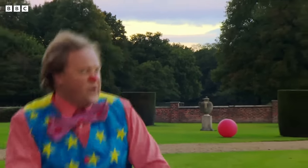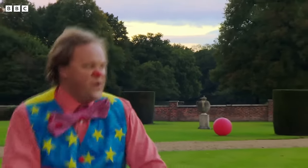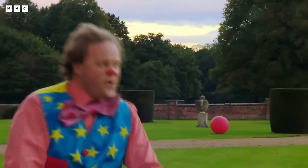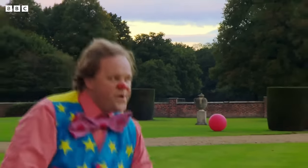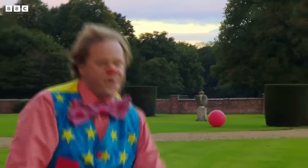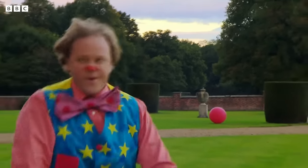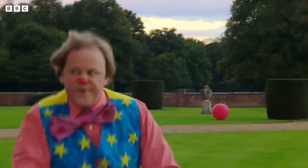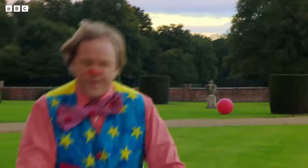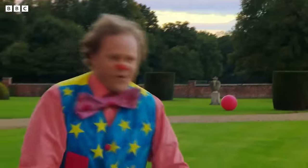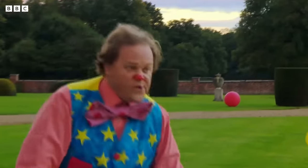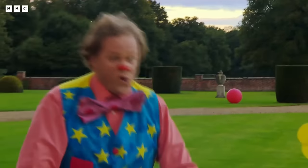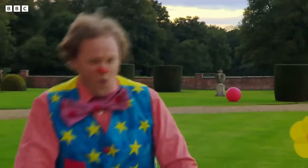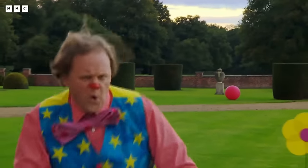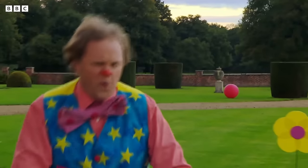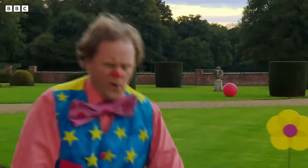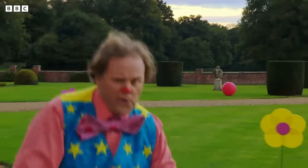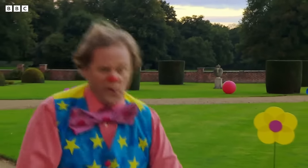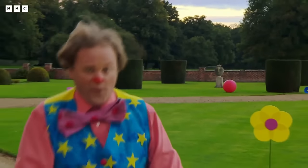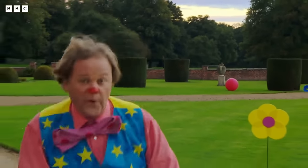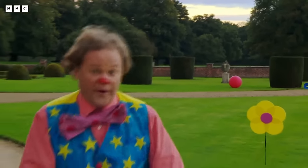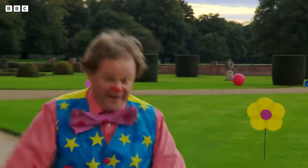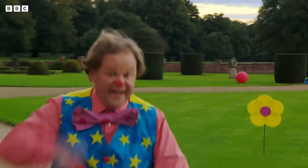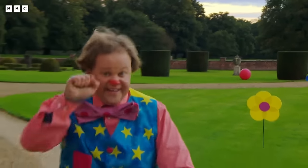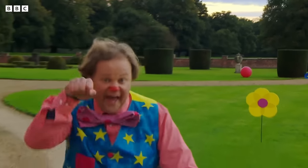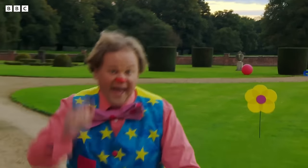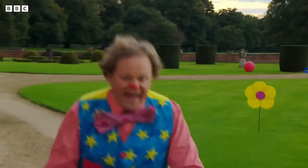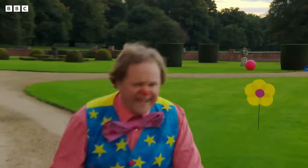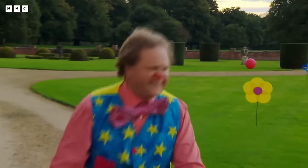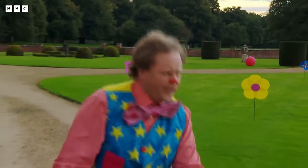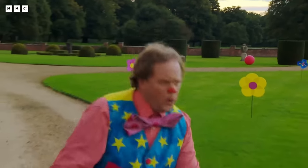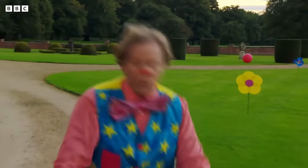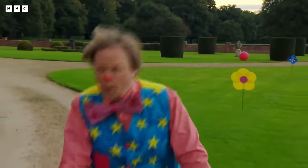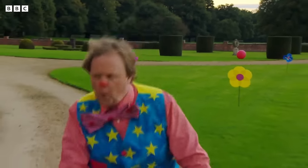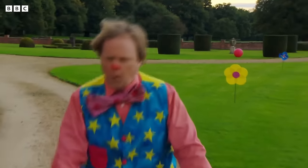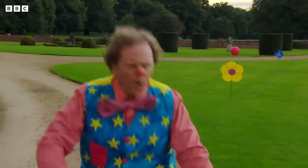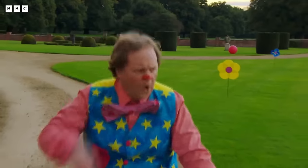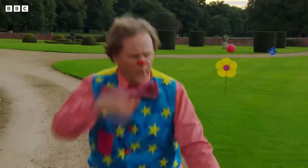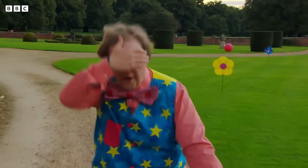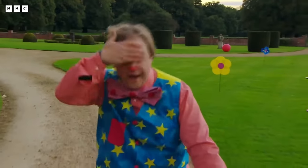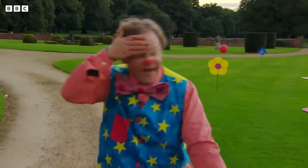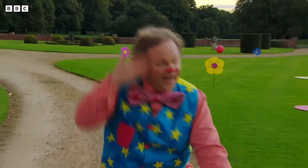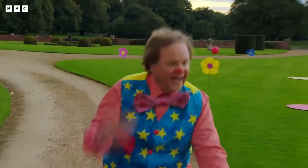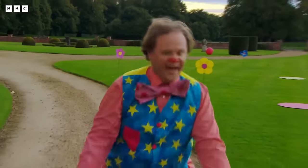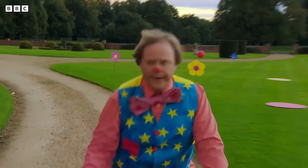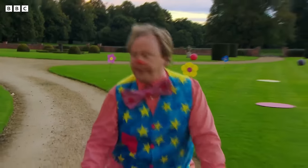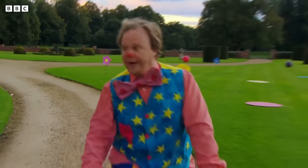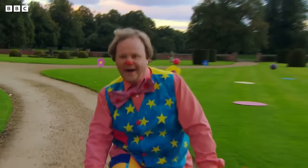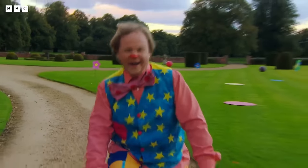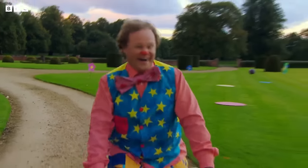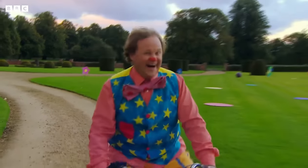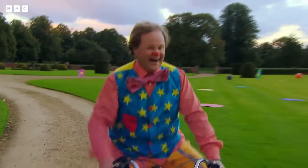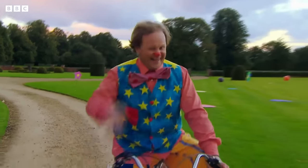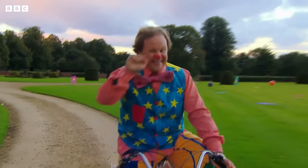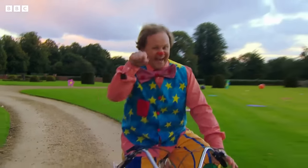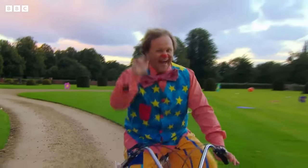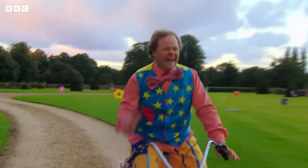You're exercising again, Mr Tumble. Yes! But I thought you were going to sit down.